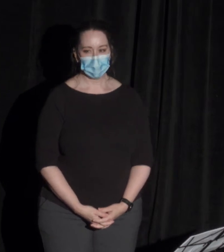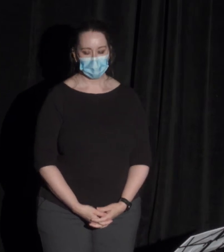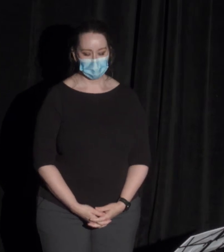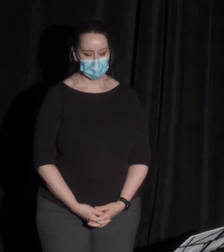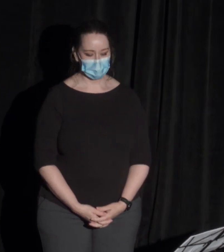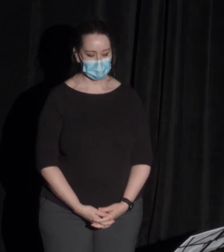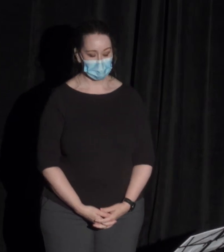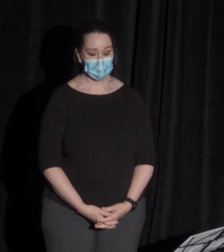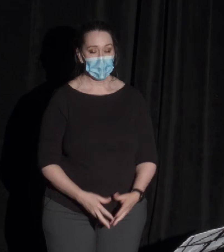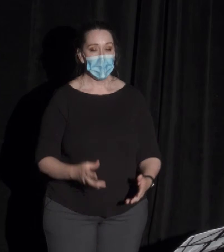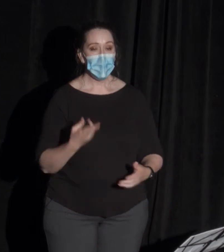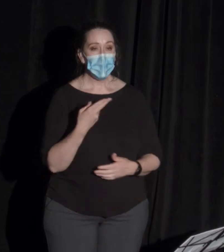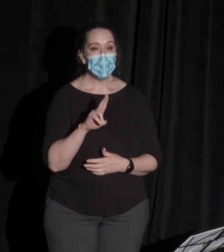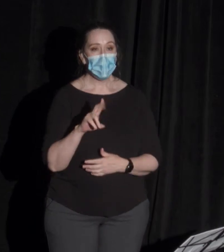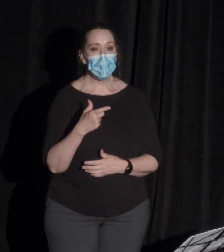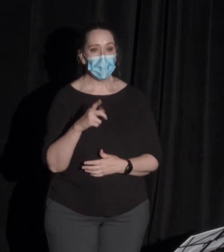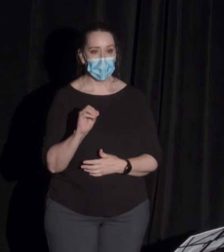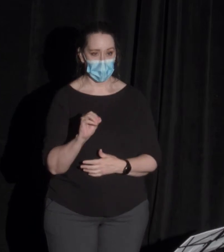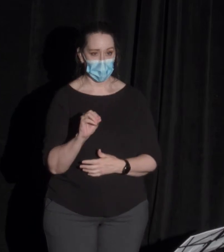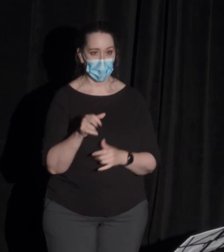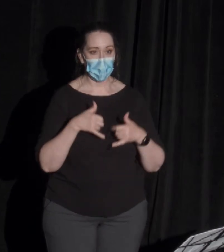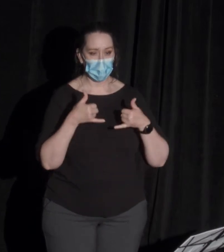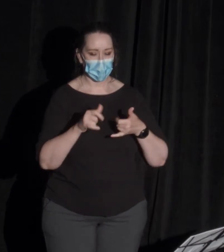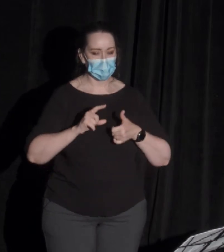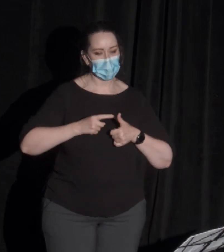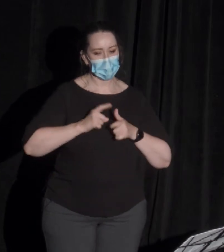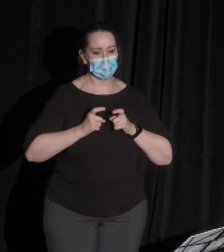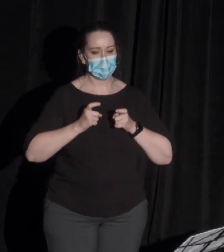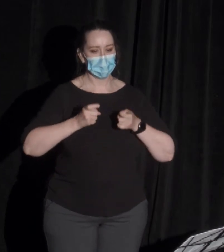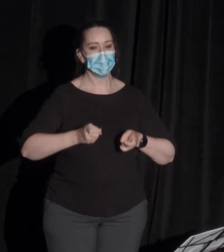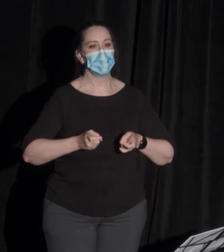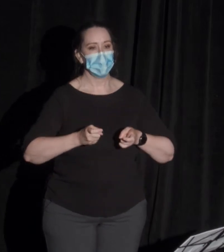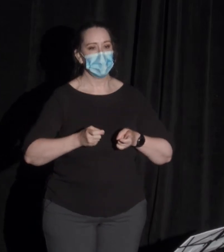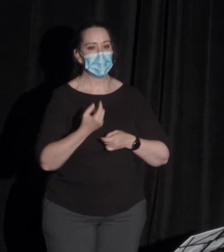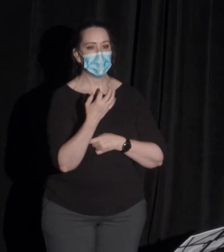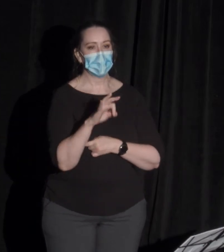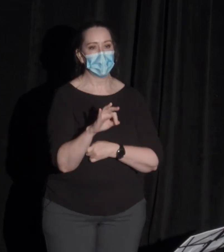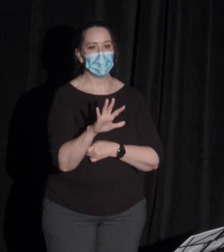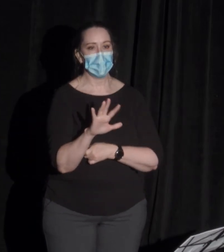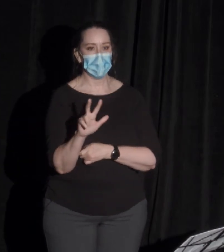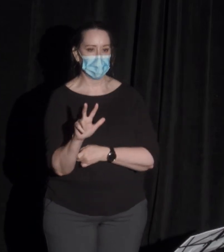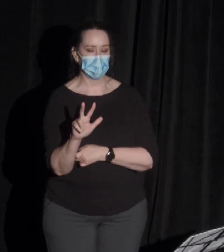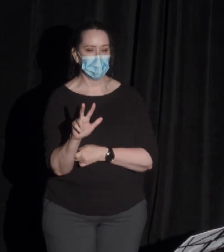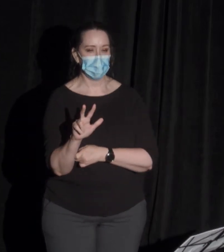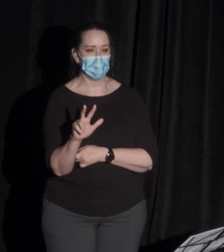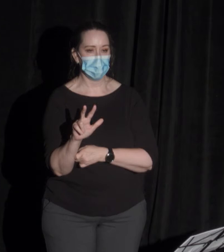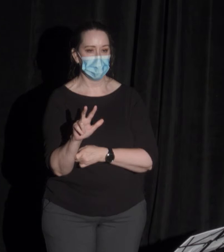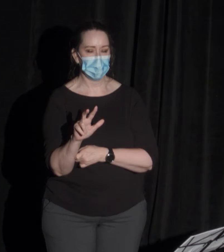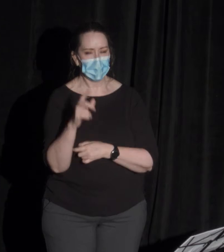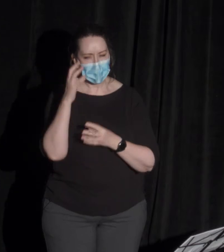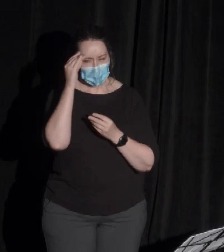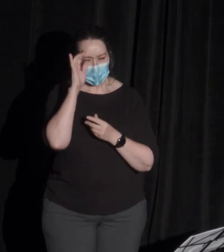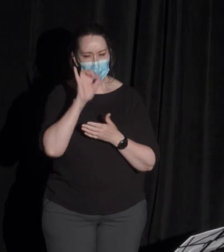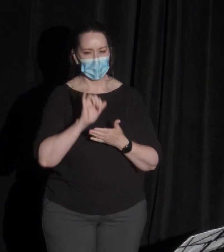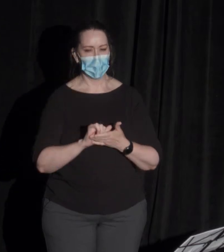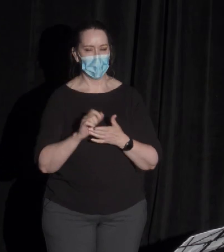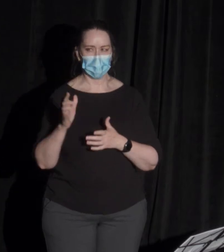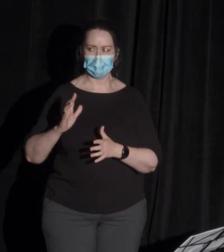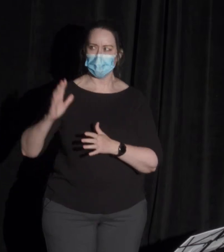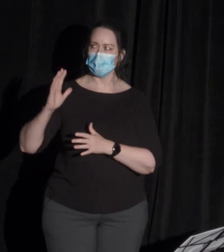The Hugo Awards were first given out in 1953. I want you to think about how long it's been. We